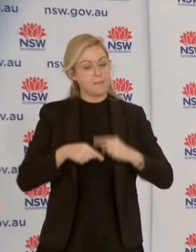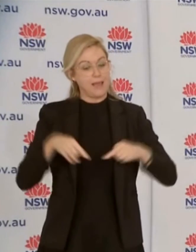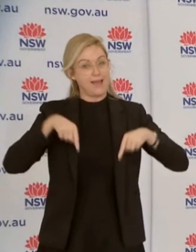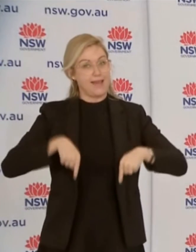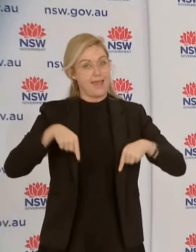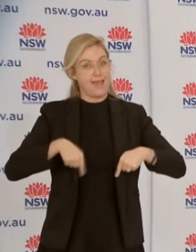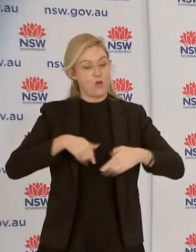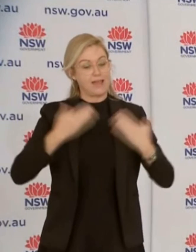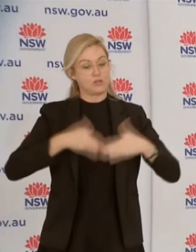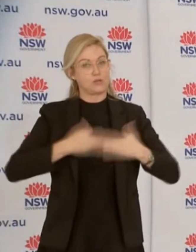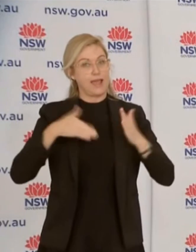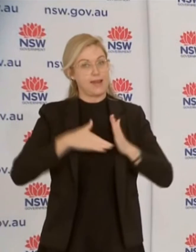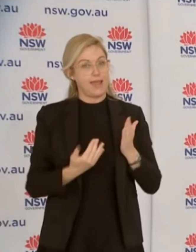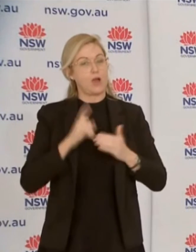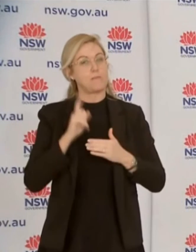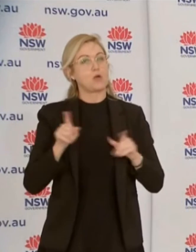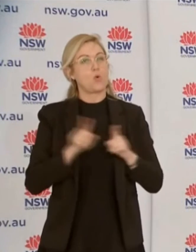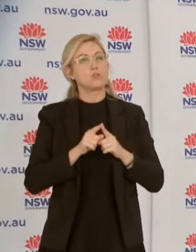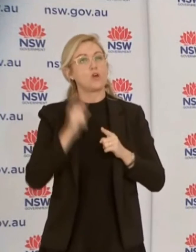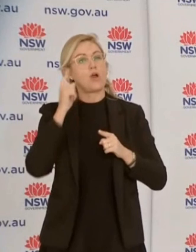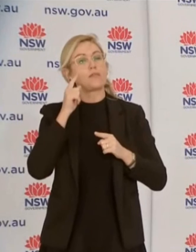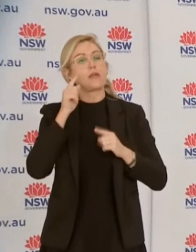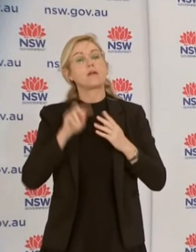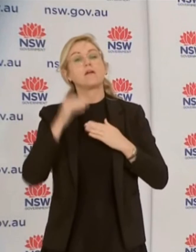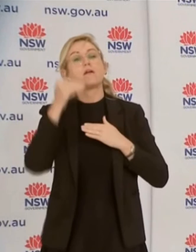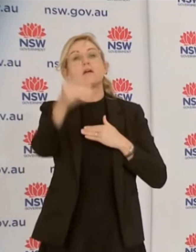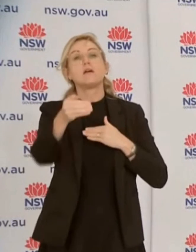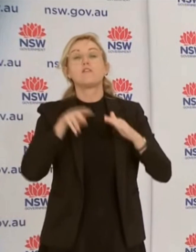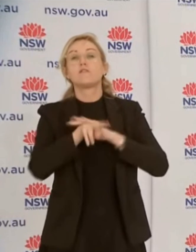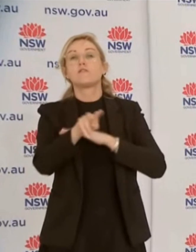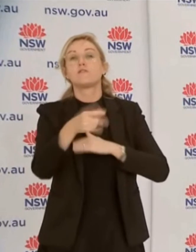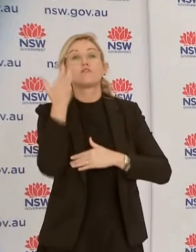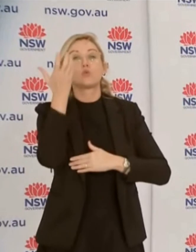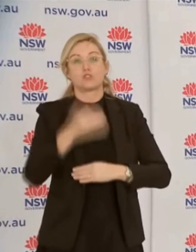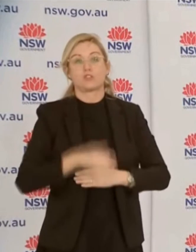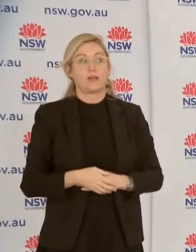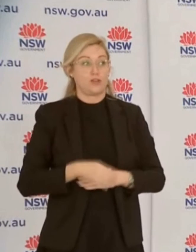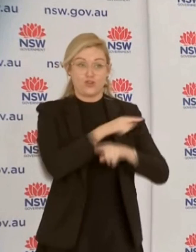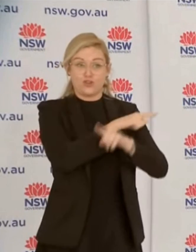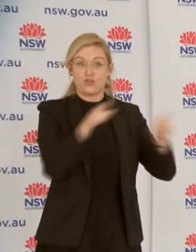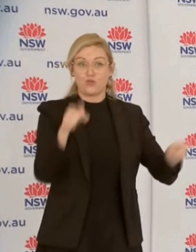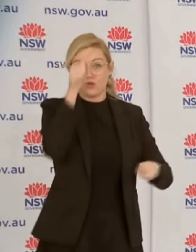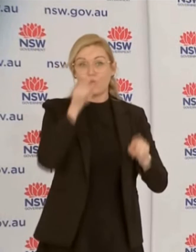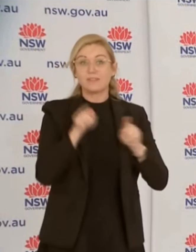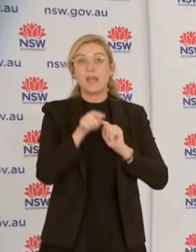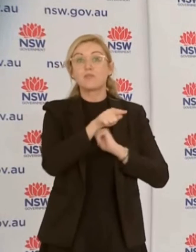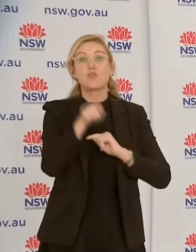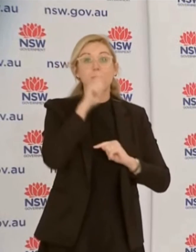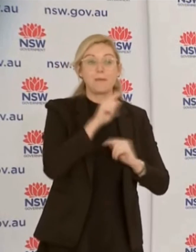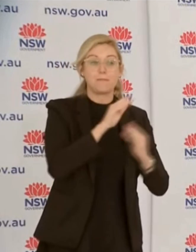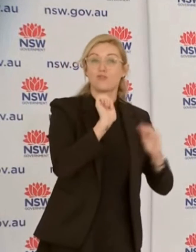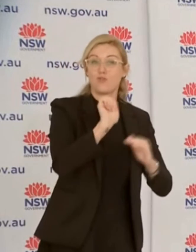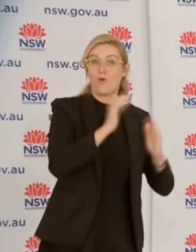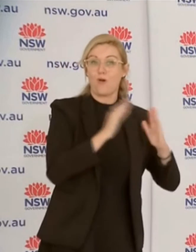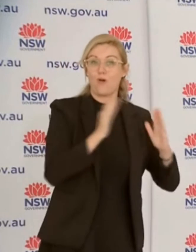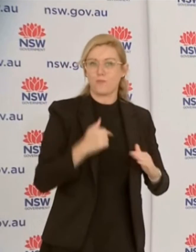future. And all of you here present in particular, as well as those at home, would know how confronting the conversation's been about